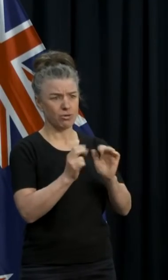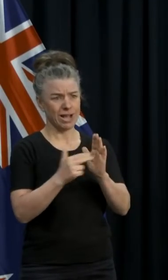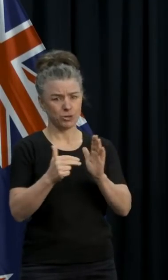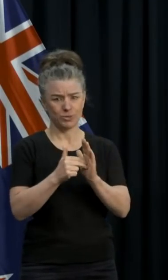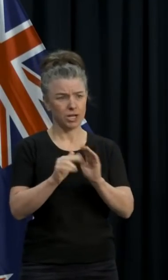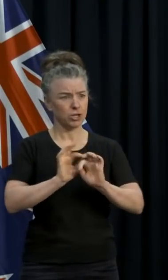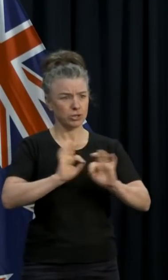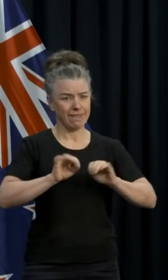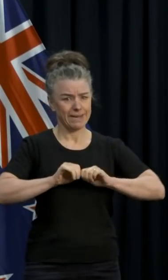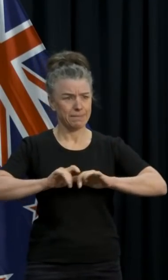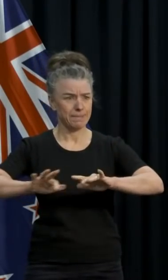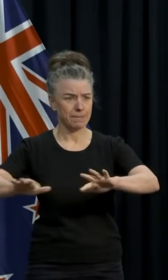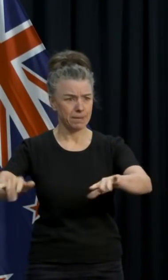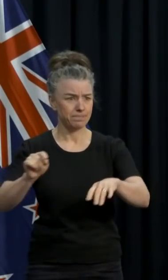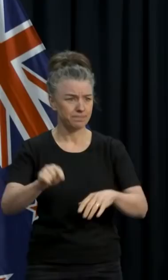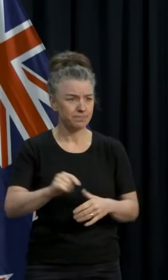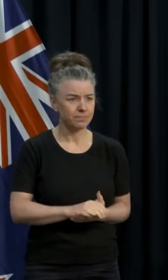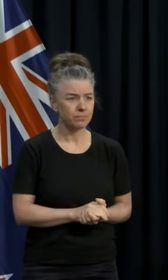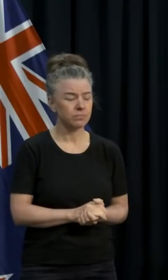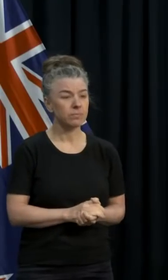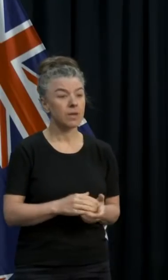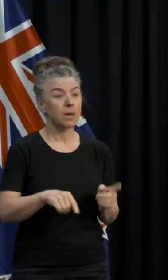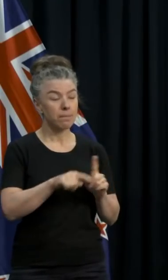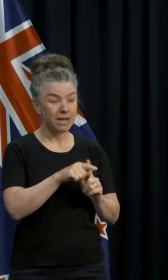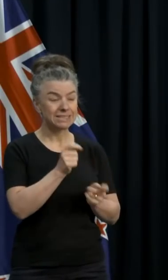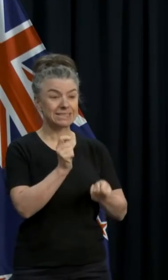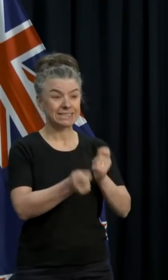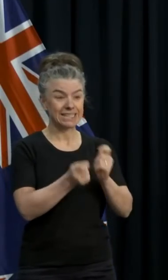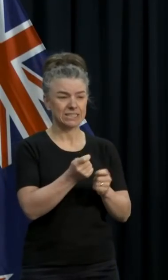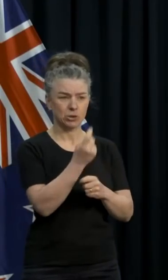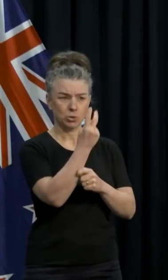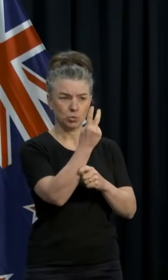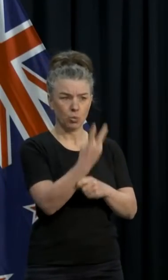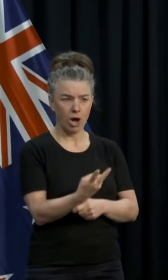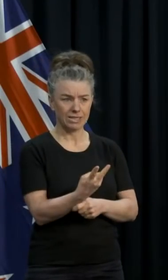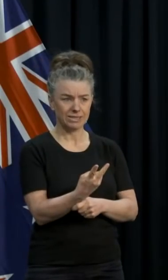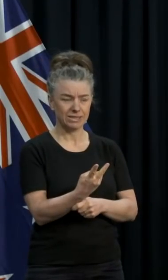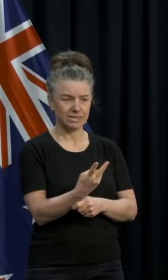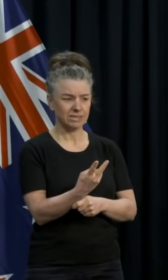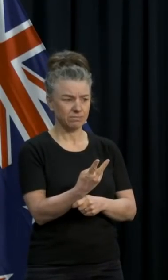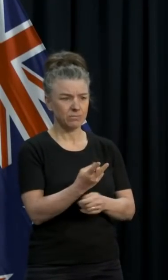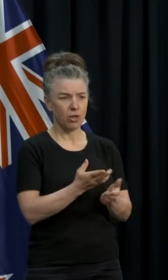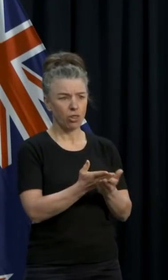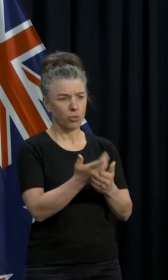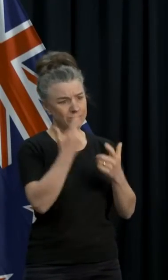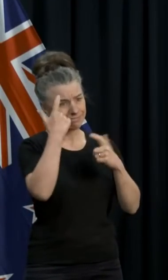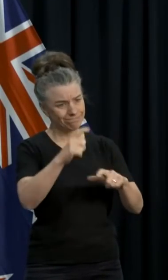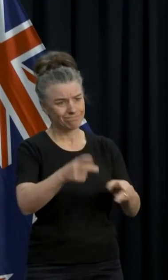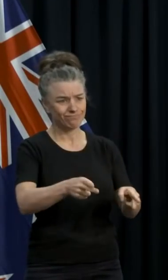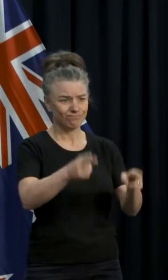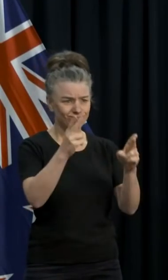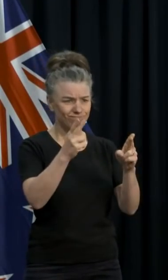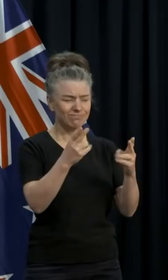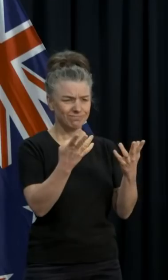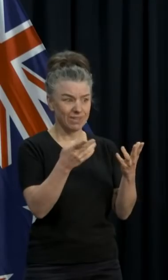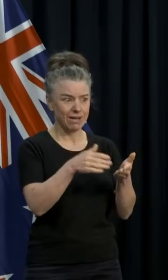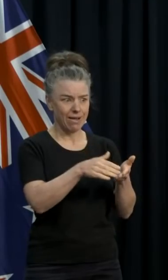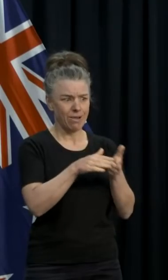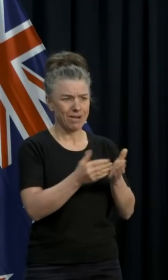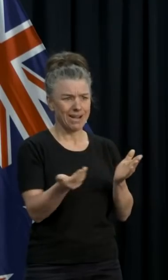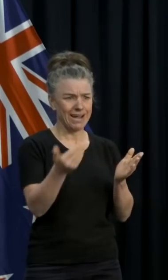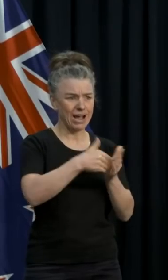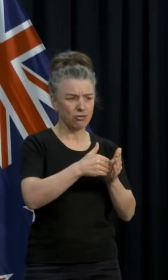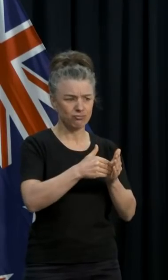border, and the addition of the testing twice during the visit or during the stay obviously provides that